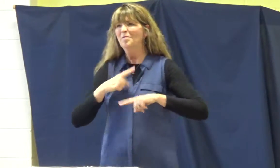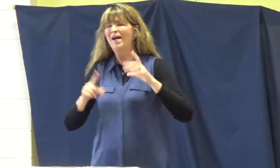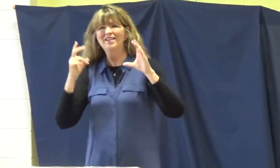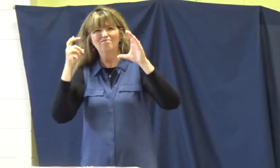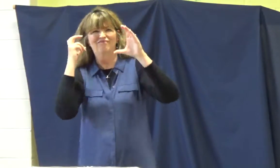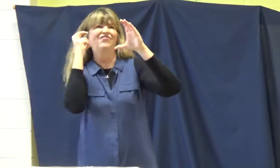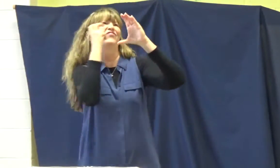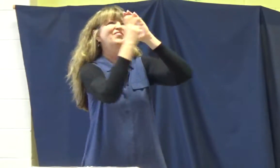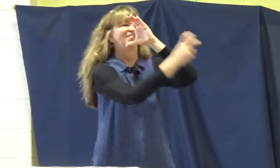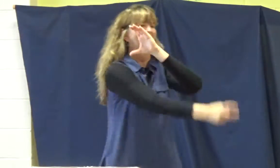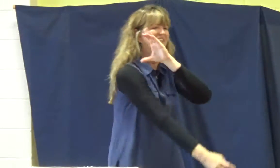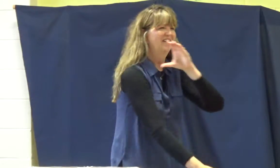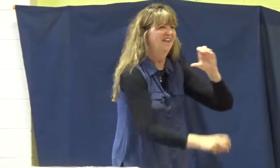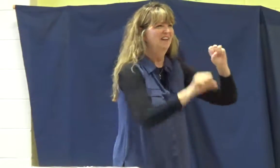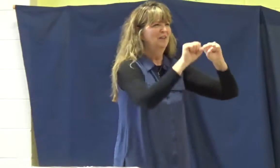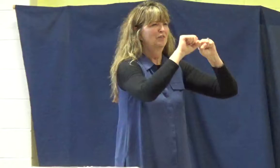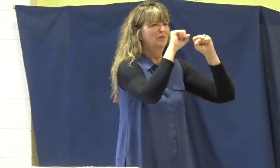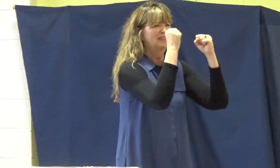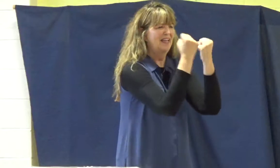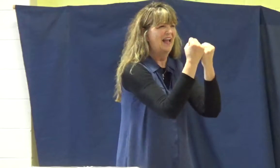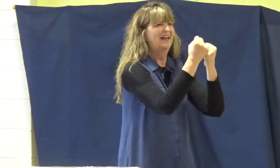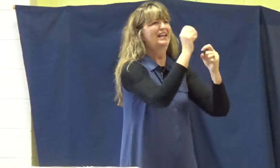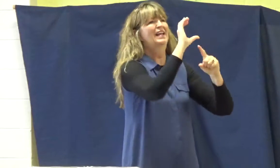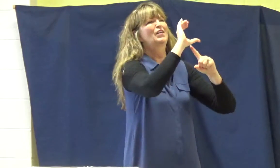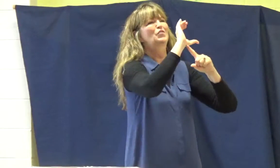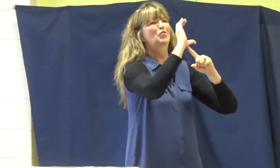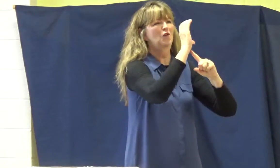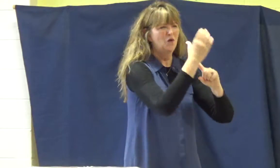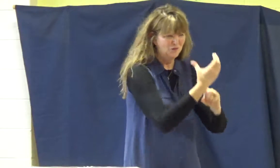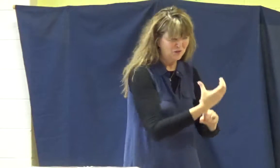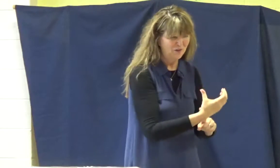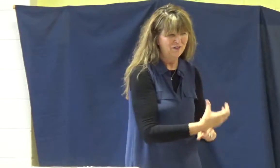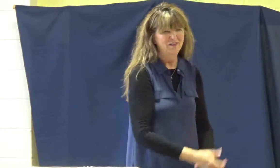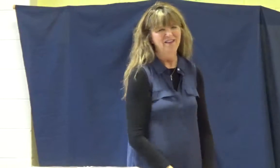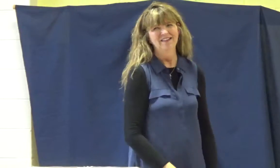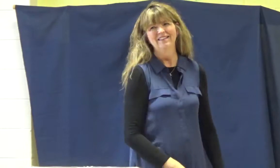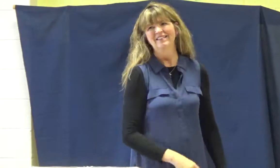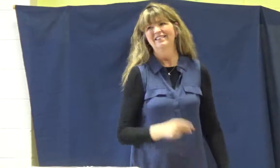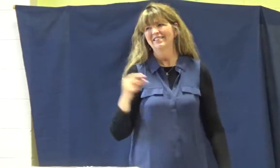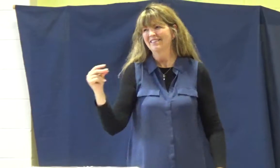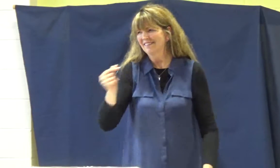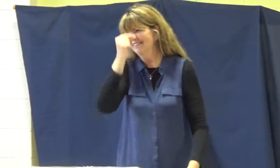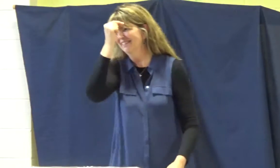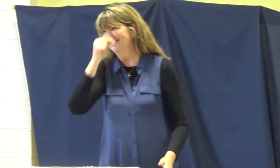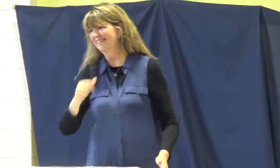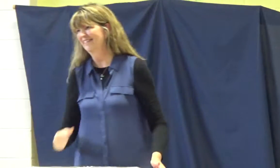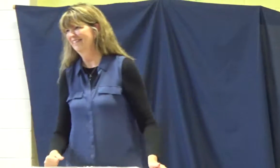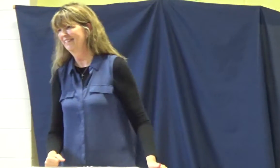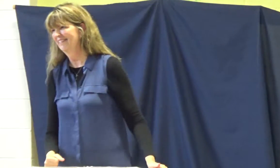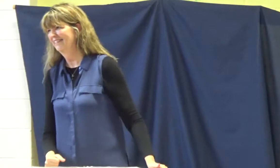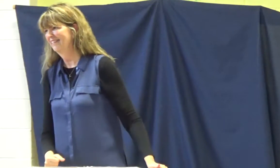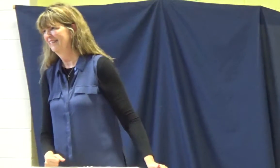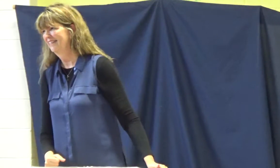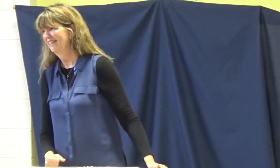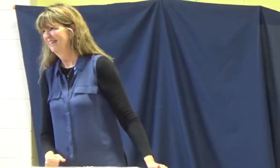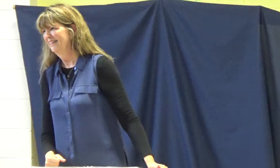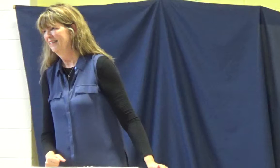There are a lot of good people who get caught, that have good intentions, but they get caught up in the corruption of society